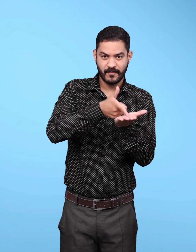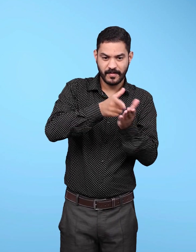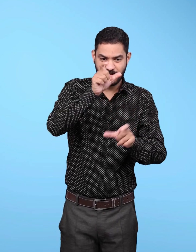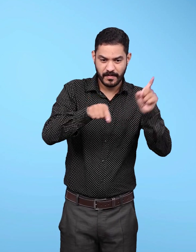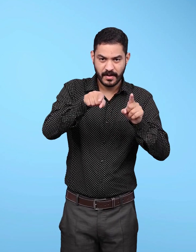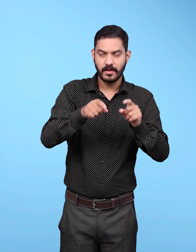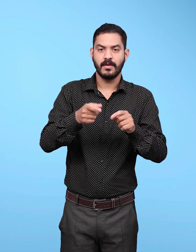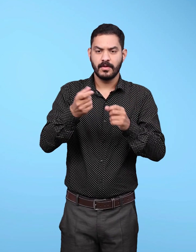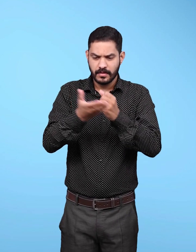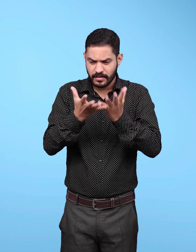production to pay taxes.